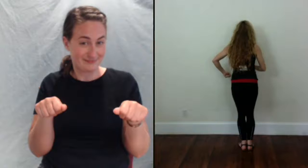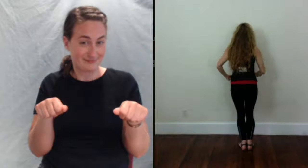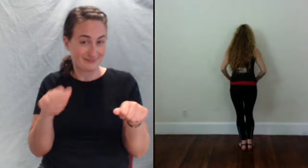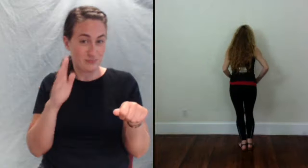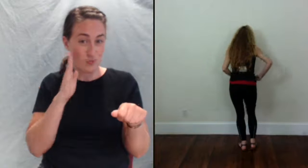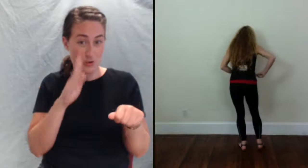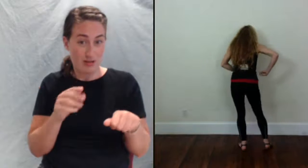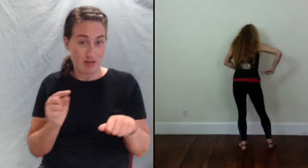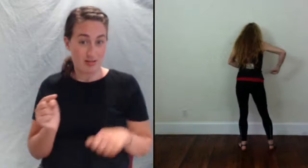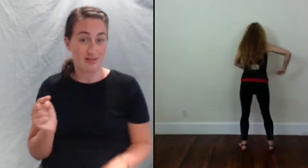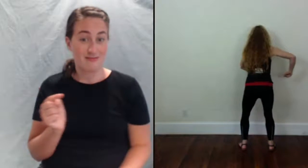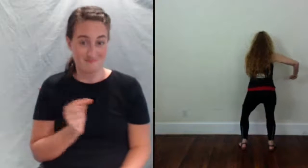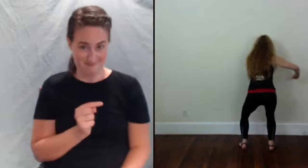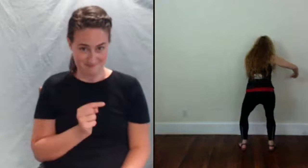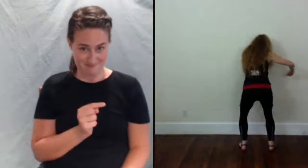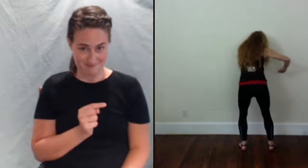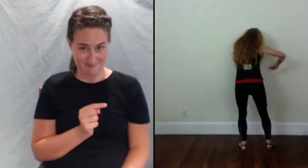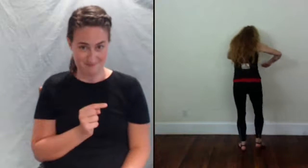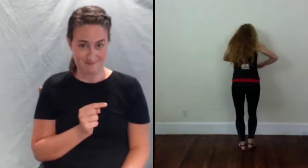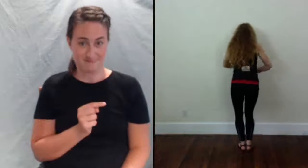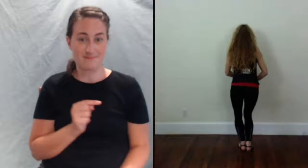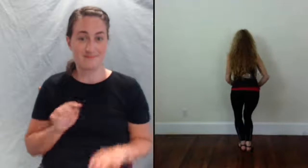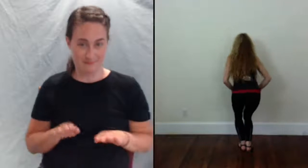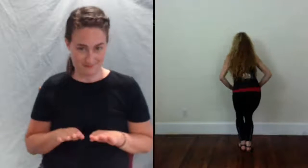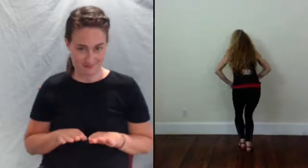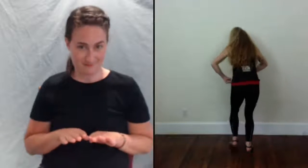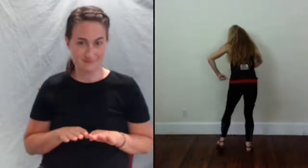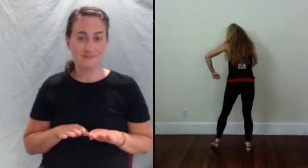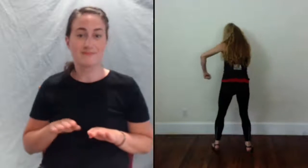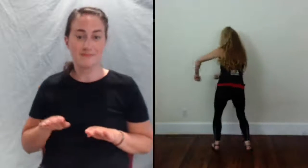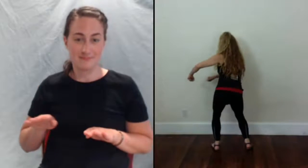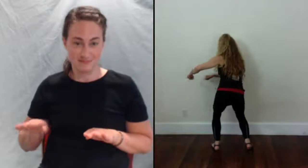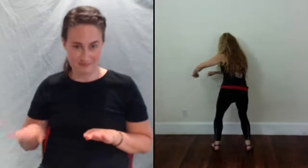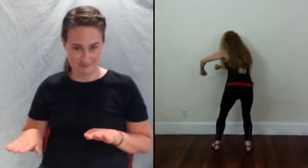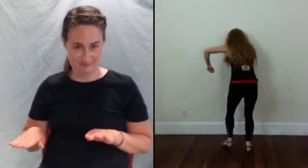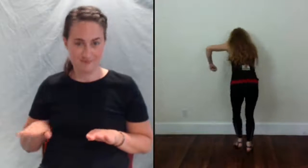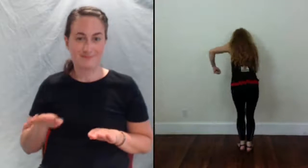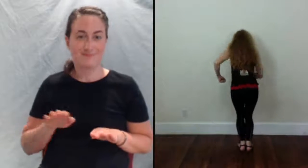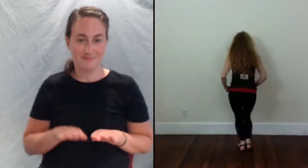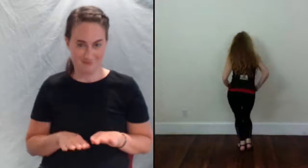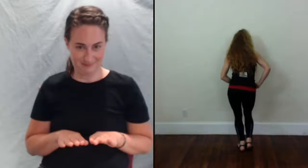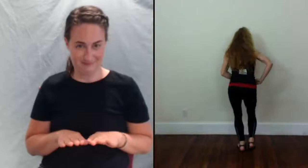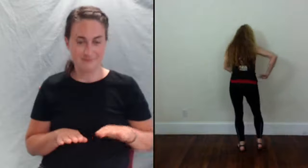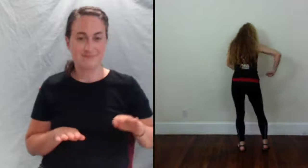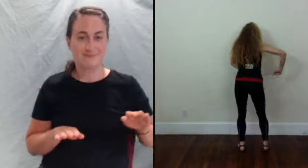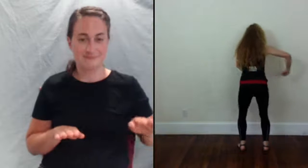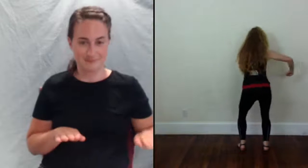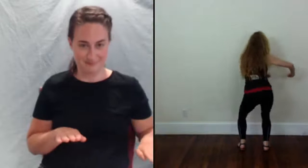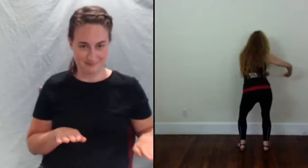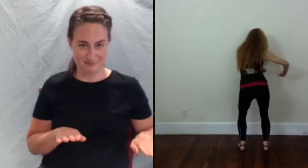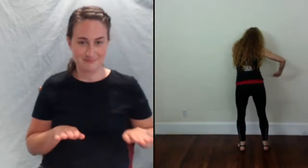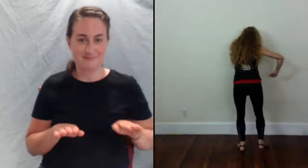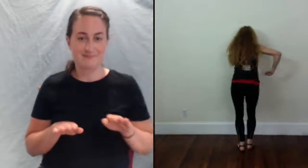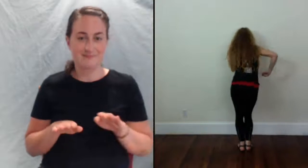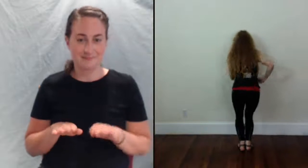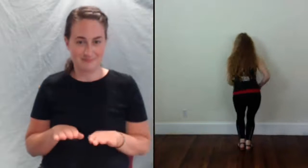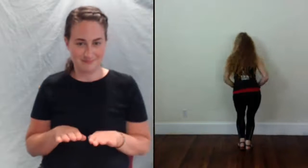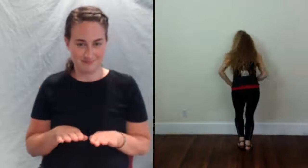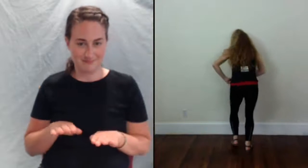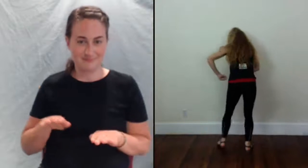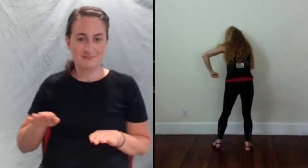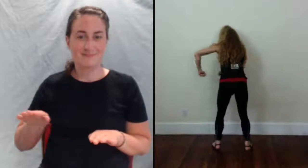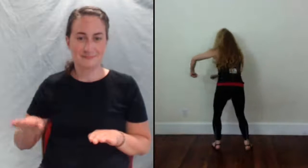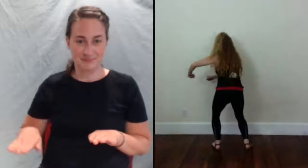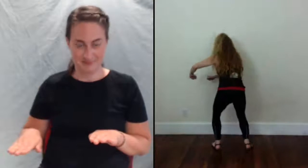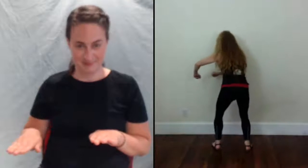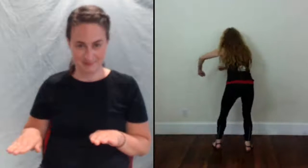we're going to go out, together, out, together, out,